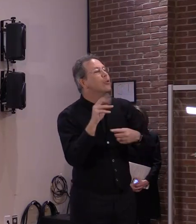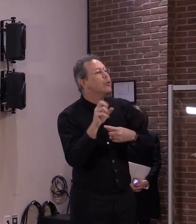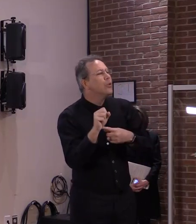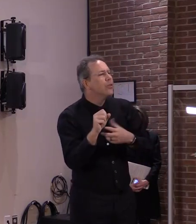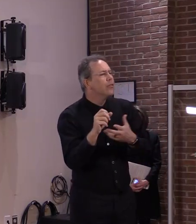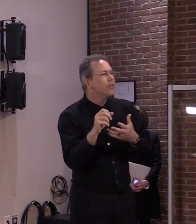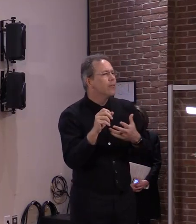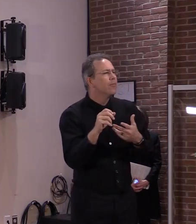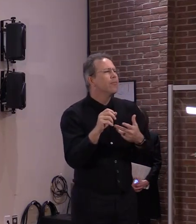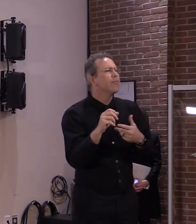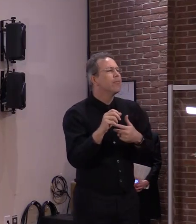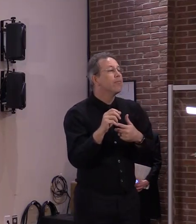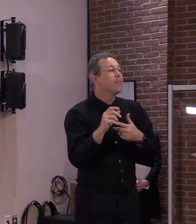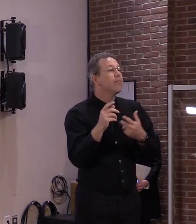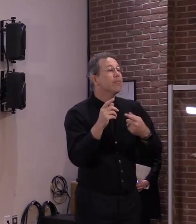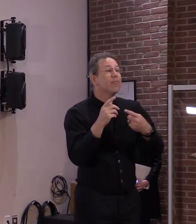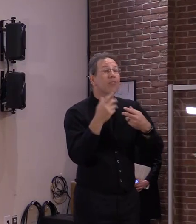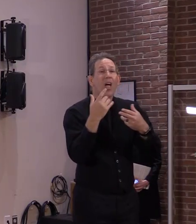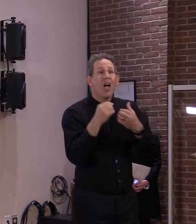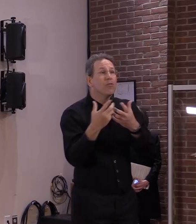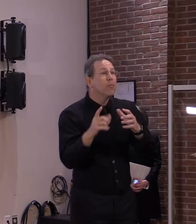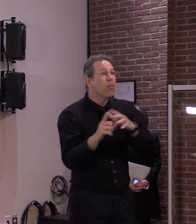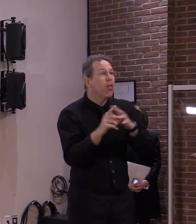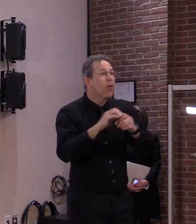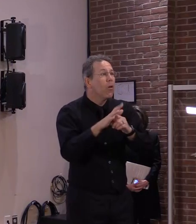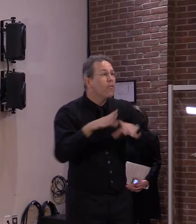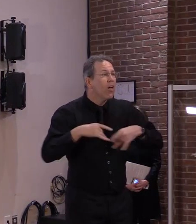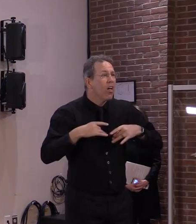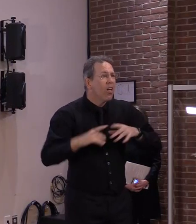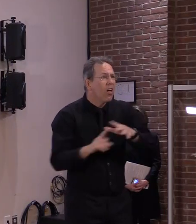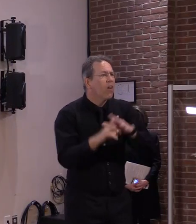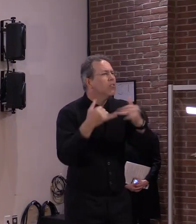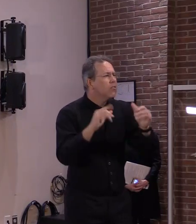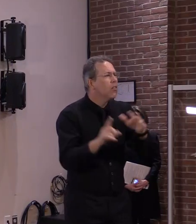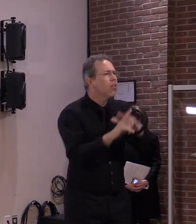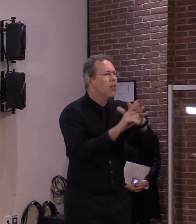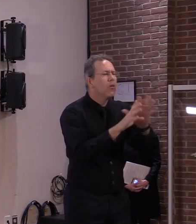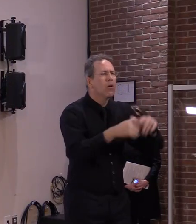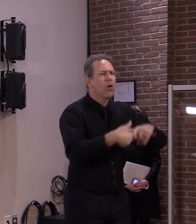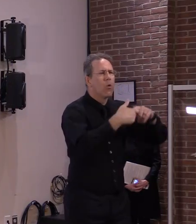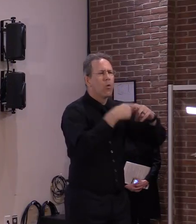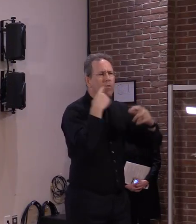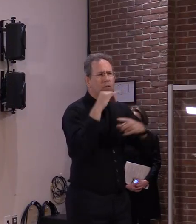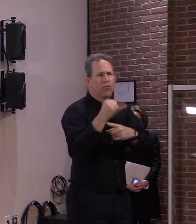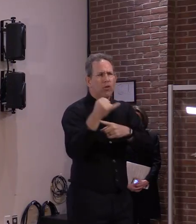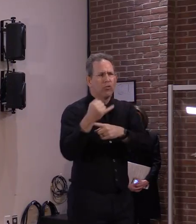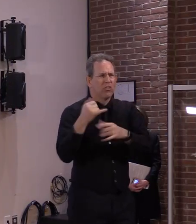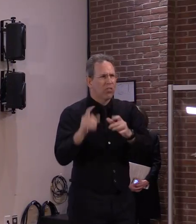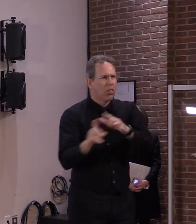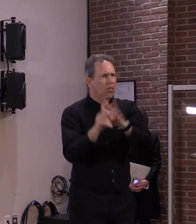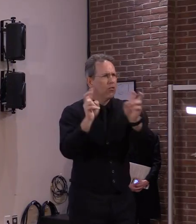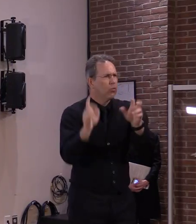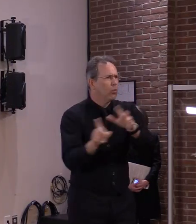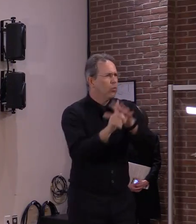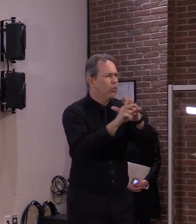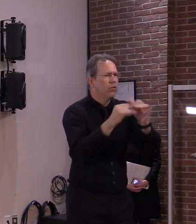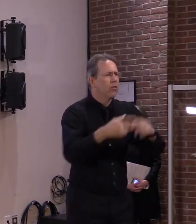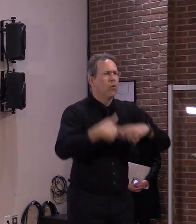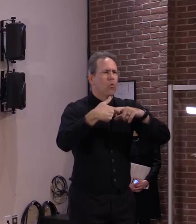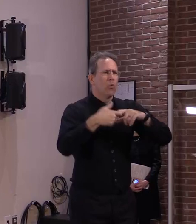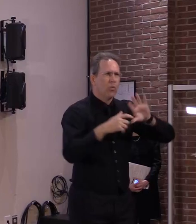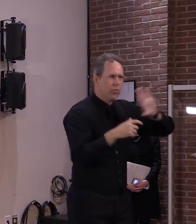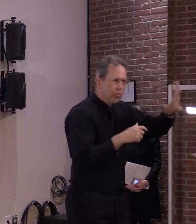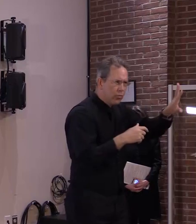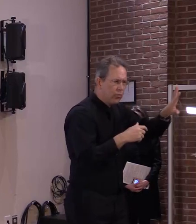in time. Will it be a pause that's stopped for 100% of the population that's eligible, or will it be a